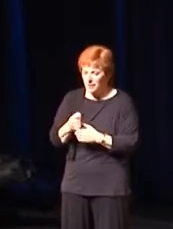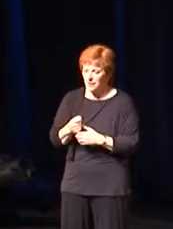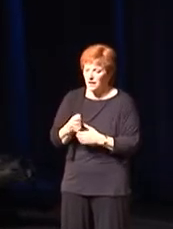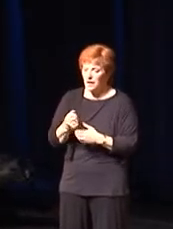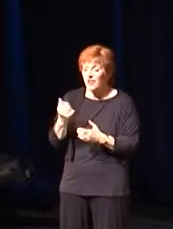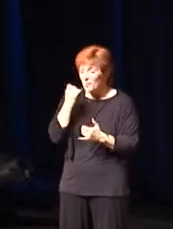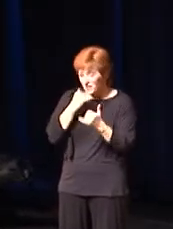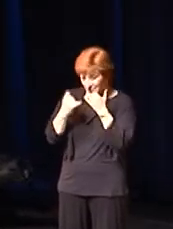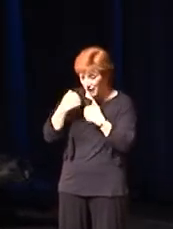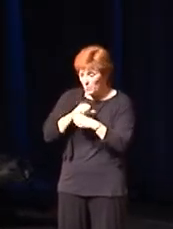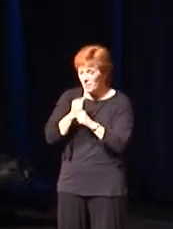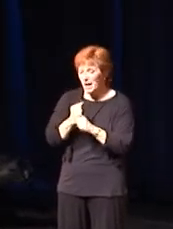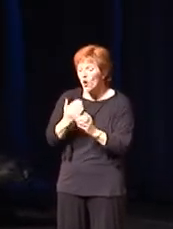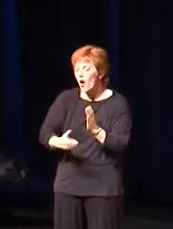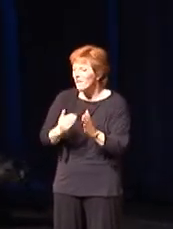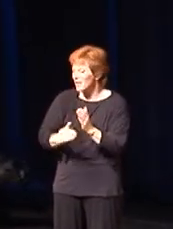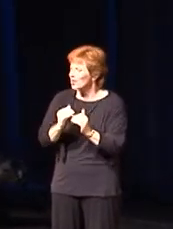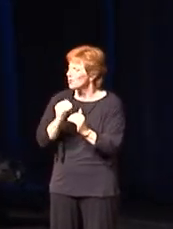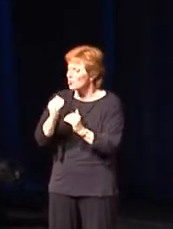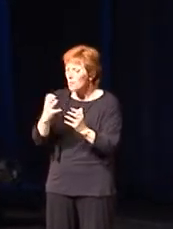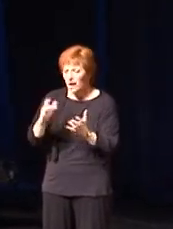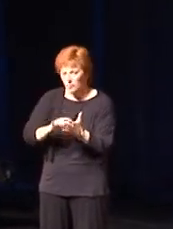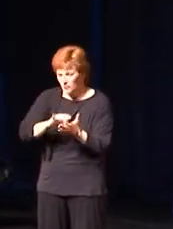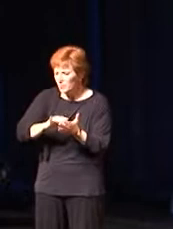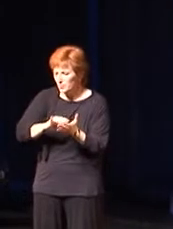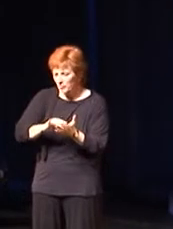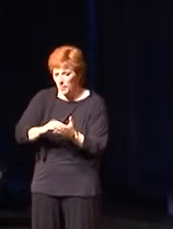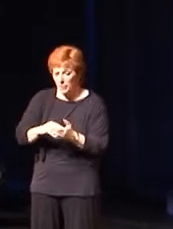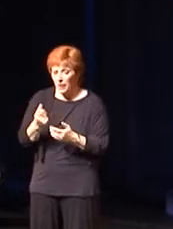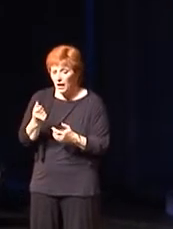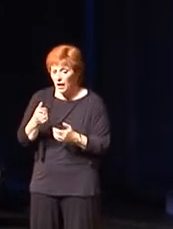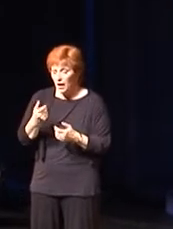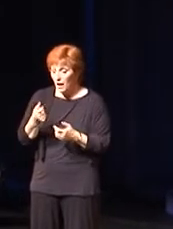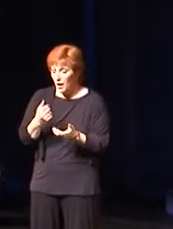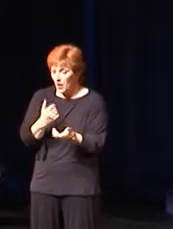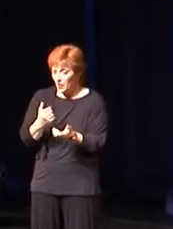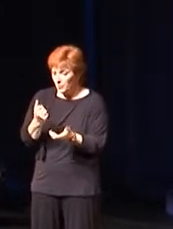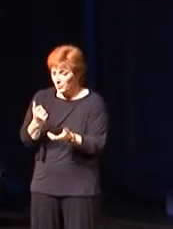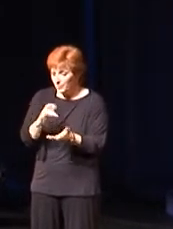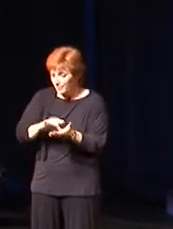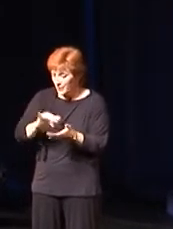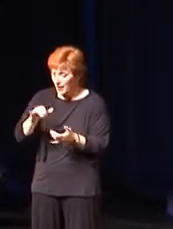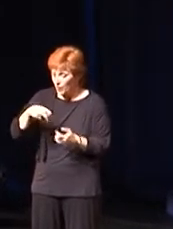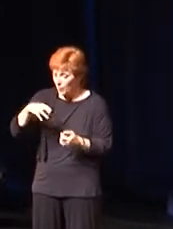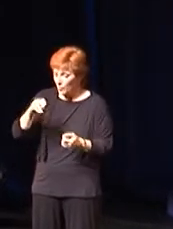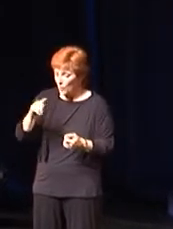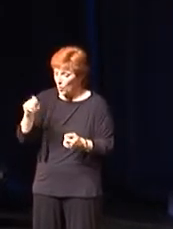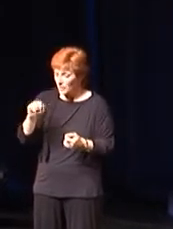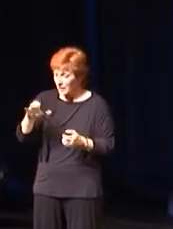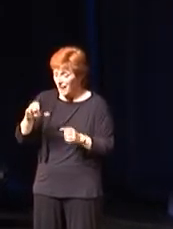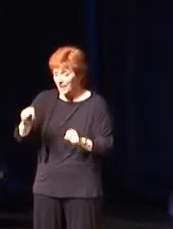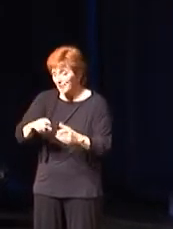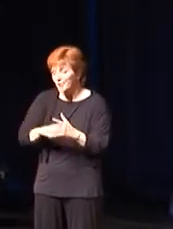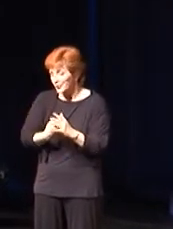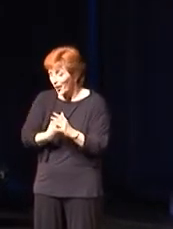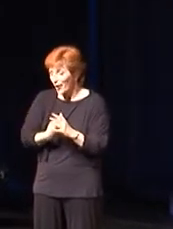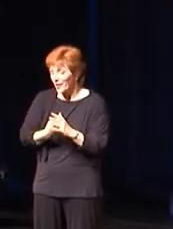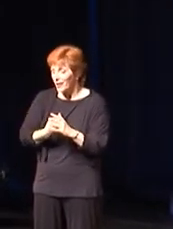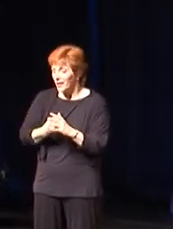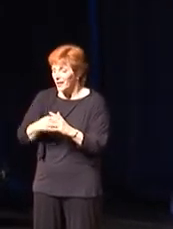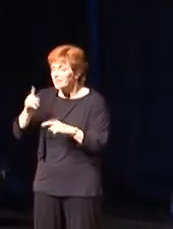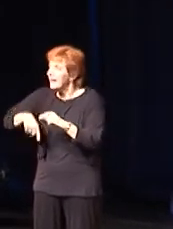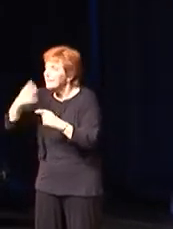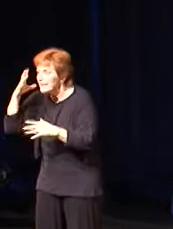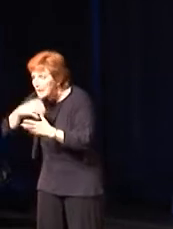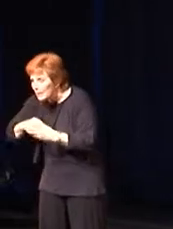mistake that's made is much too high a dose. Let's say you take a drug like Prozac and you start to get agitation and insomnia. The dose is too high.